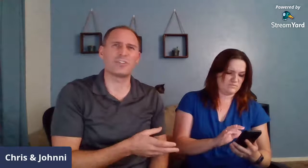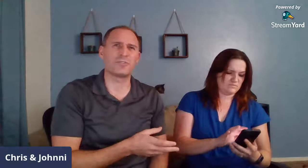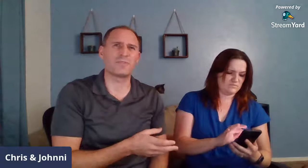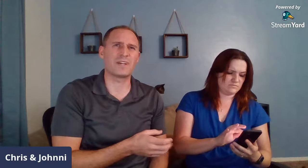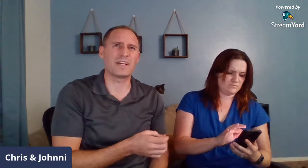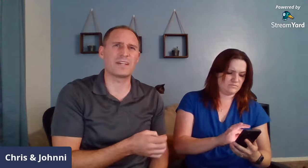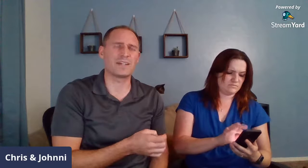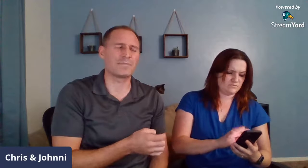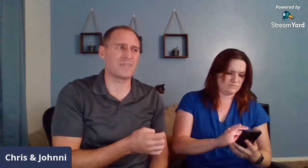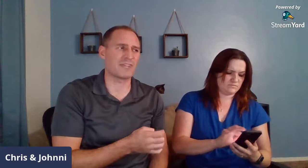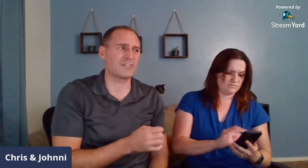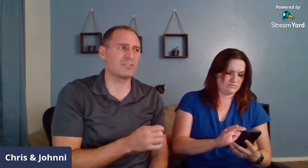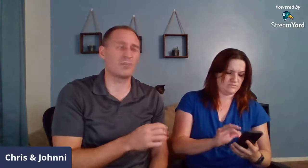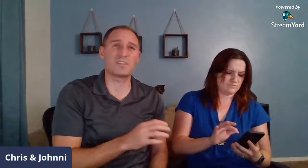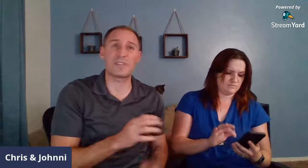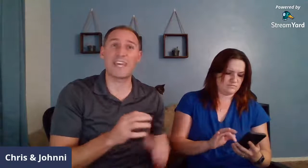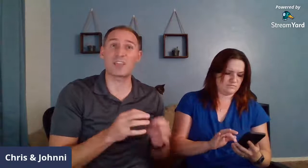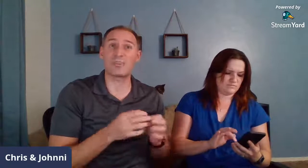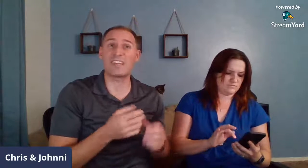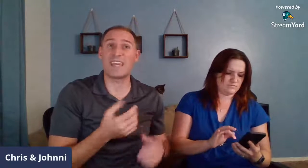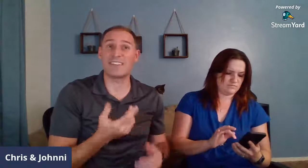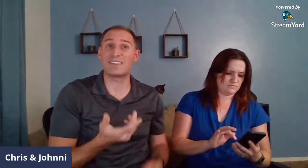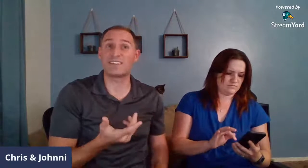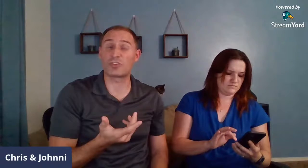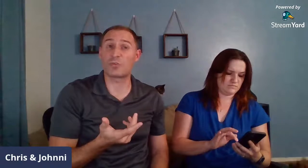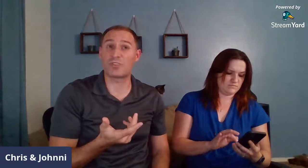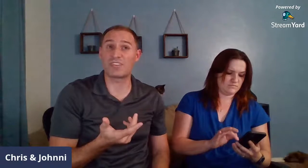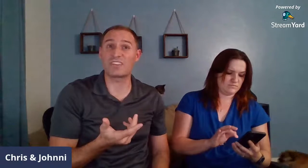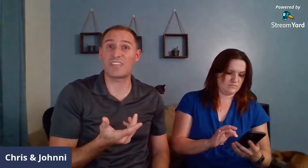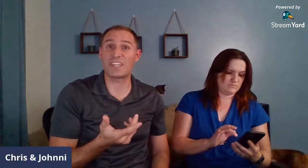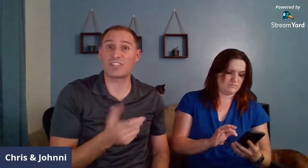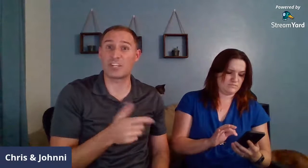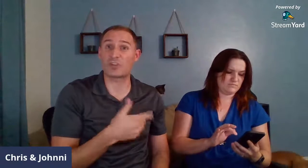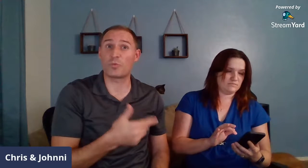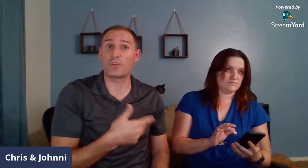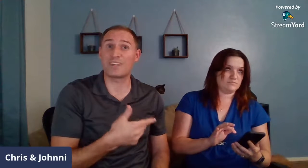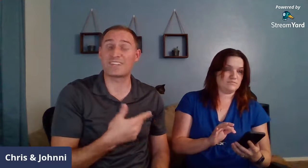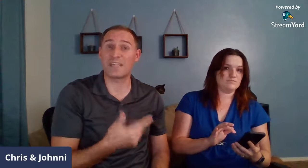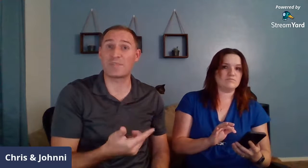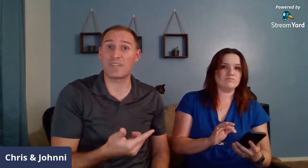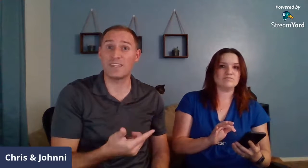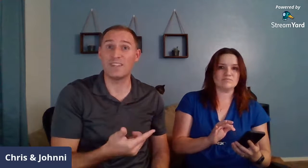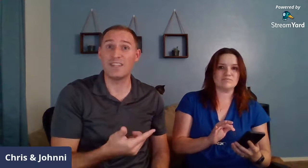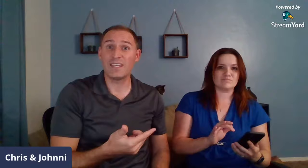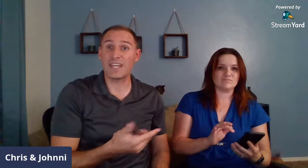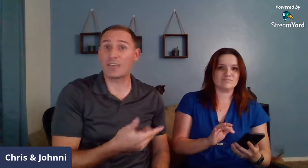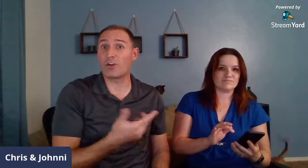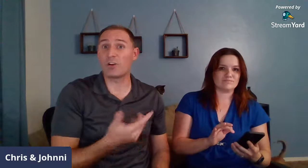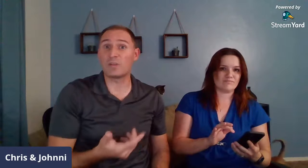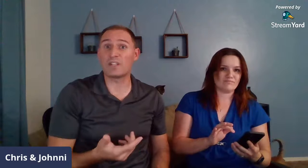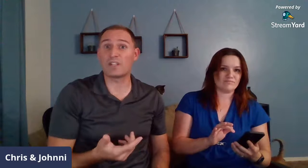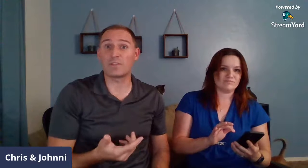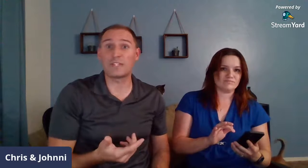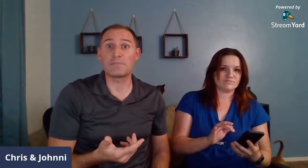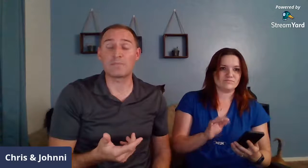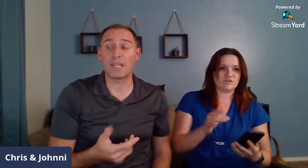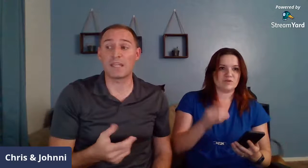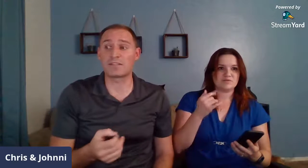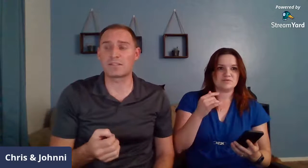show, and I forget who it was, but they had 3 ASL interpreters on stage, and they were interpreting the same thing, Mhm. and they were all doing it differently. They were And doing